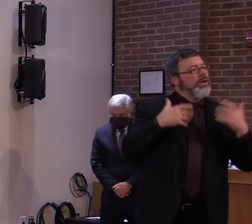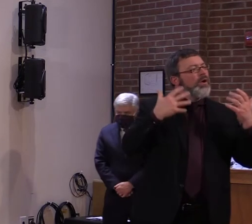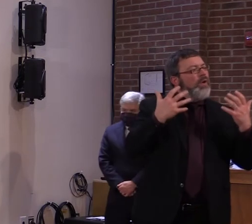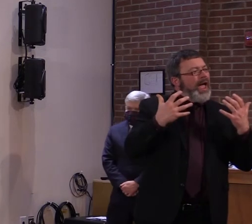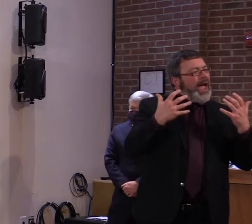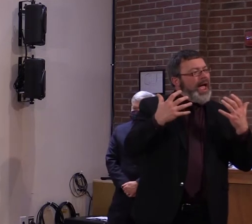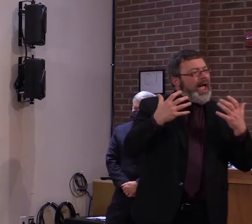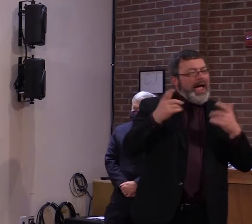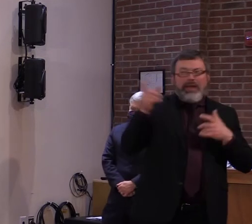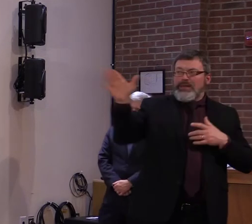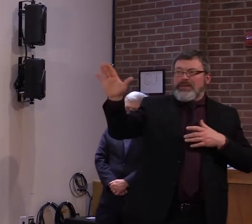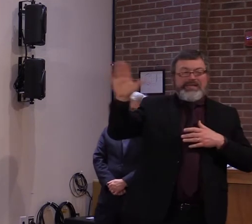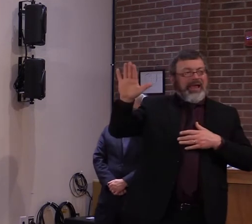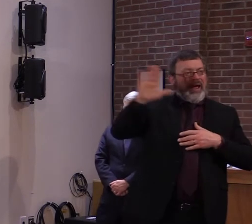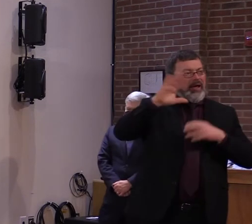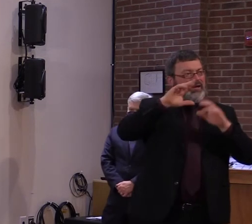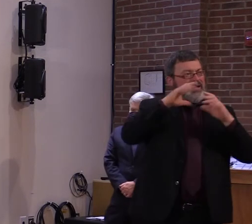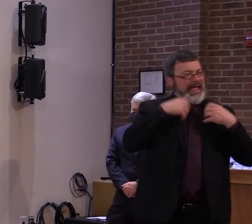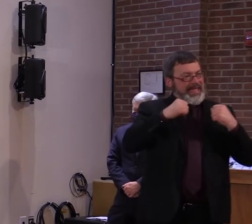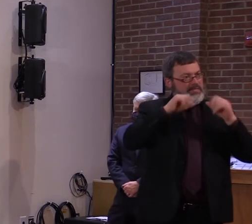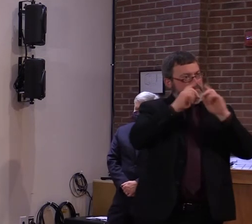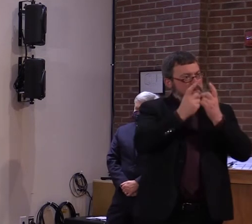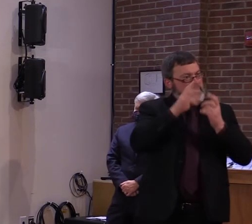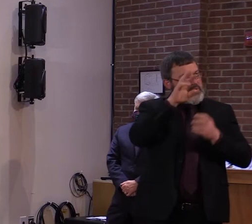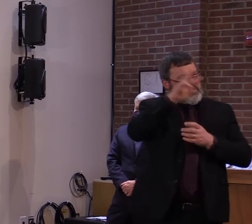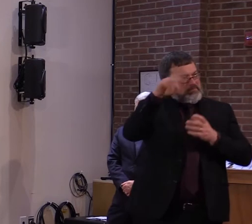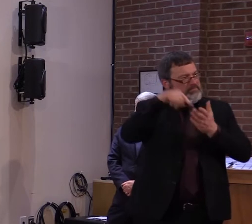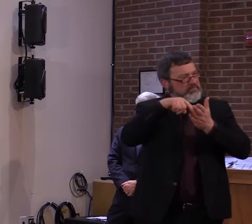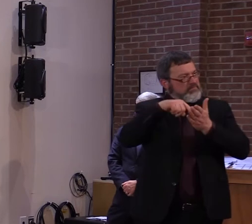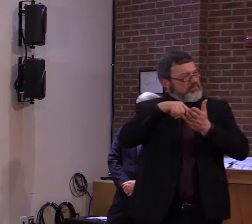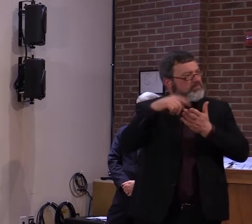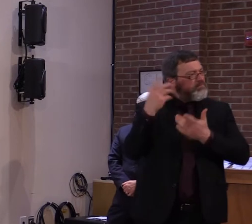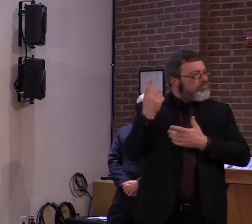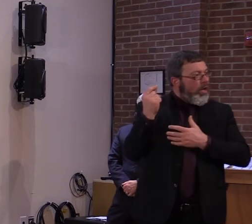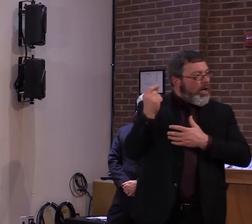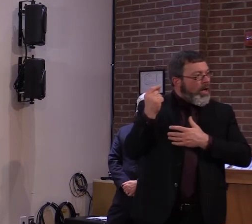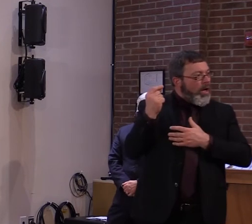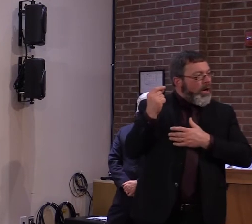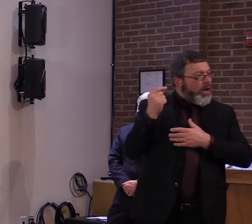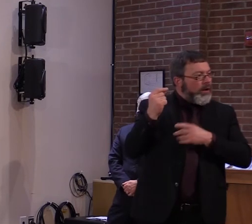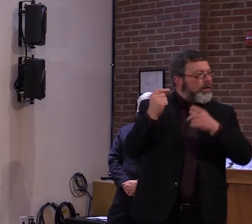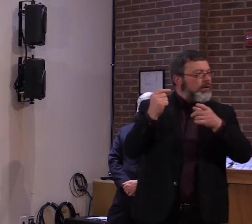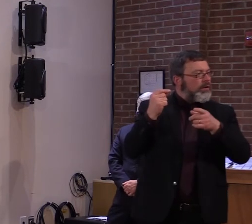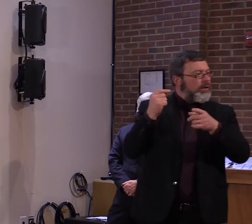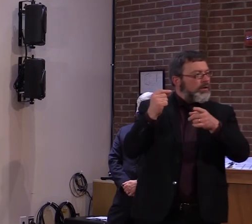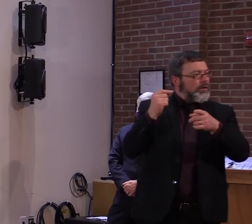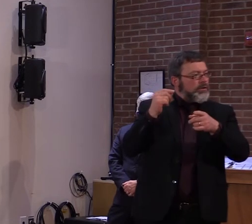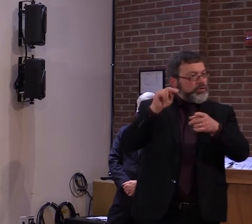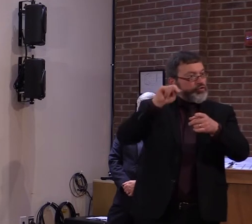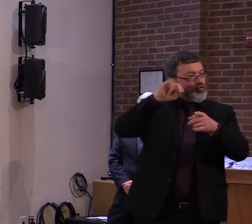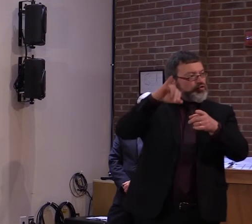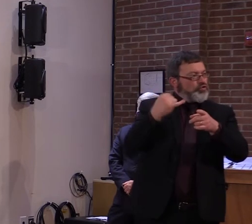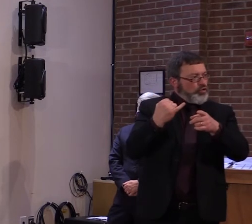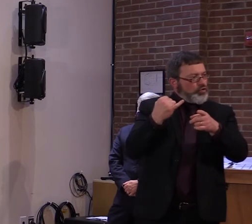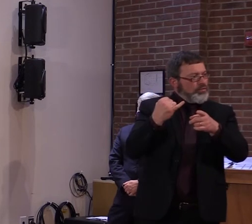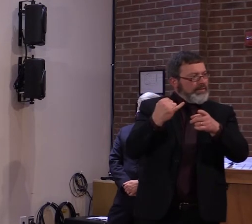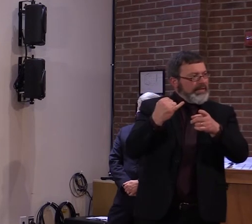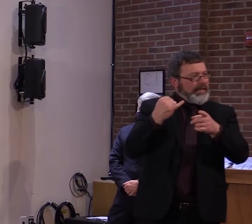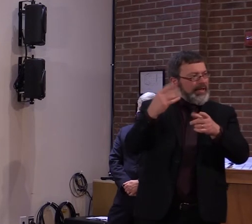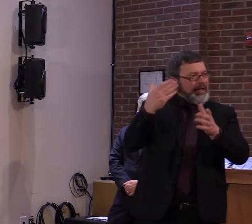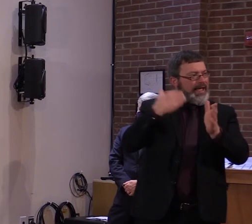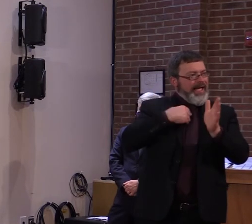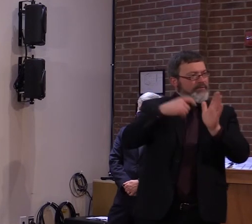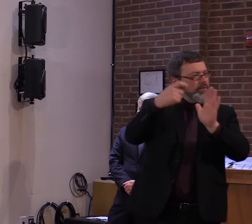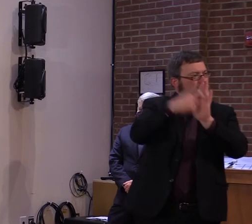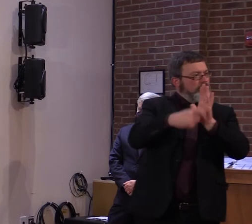website. You know, New Jersey, which has a similar percentage of deaths attributed to long-term care, publishes a daily total of nursing